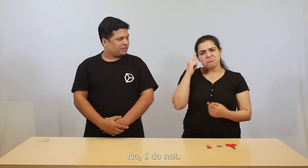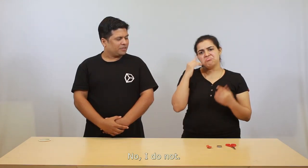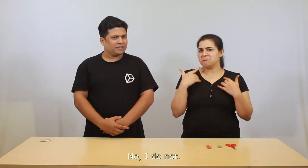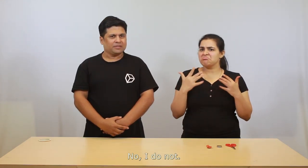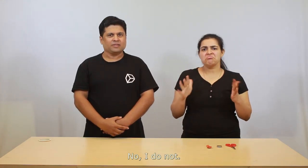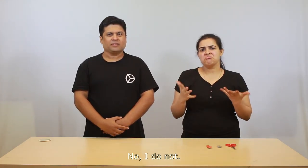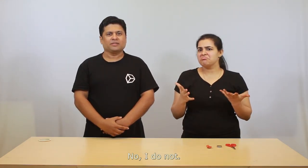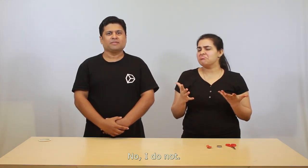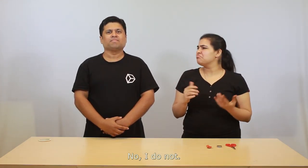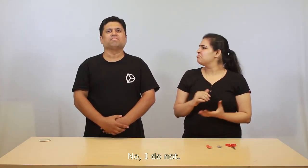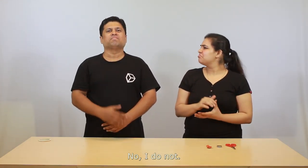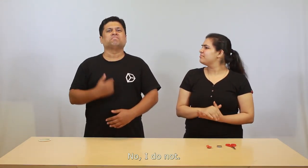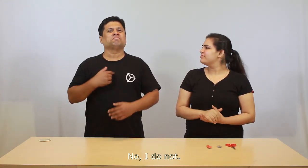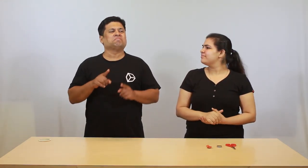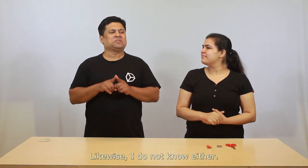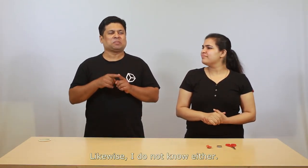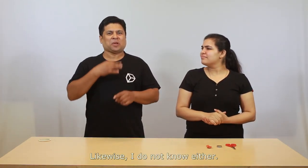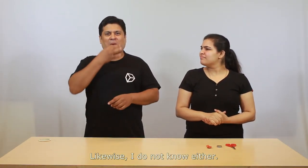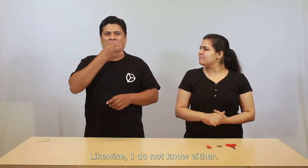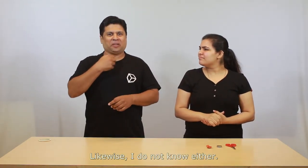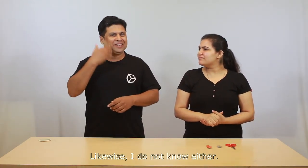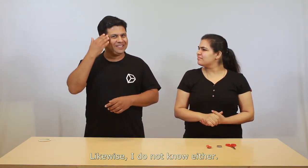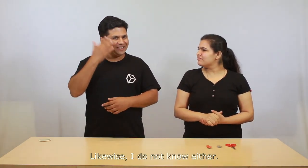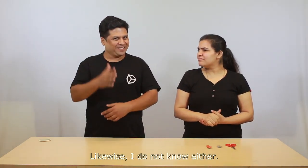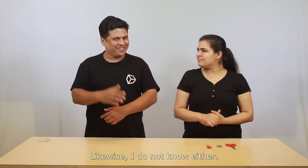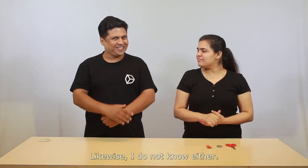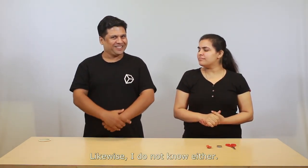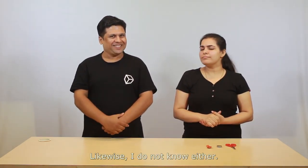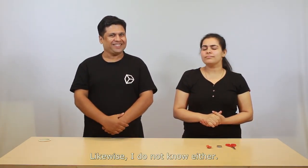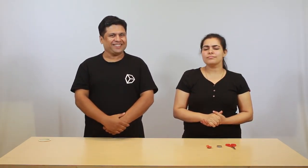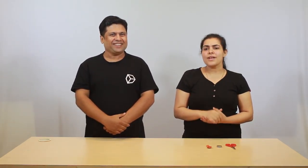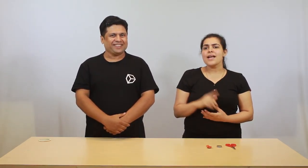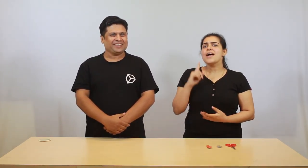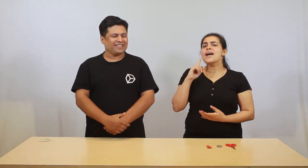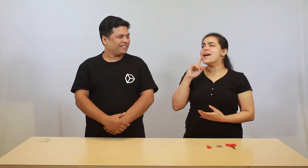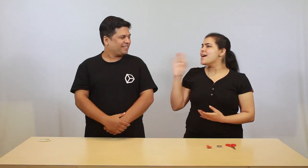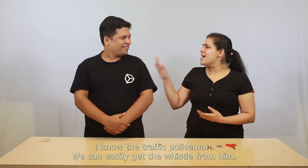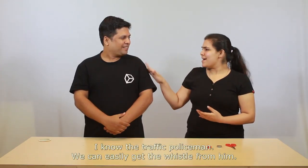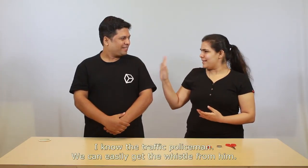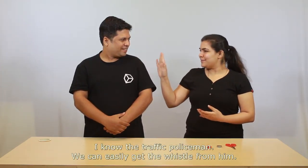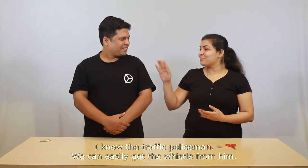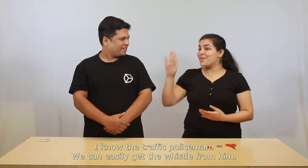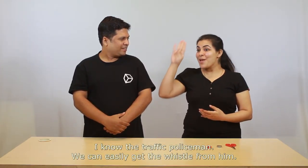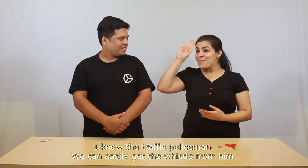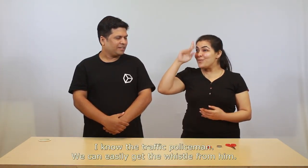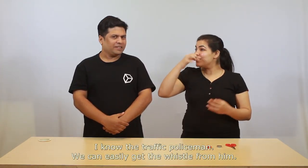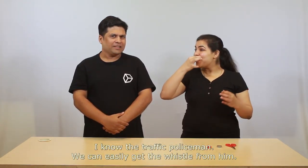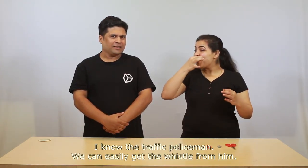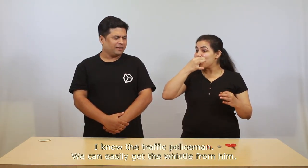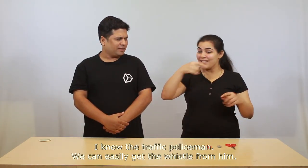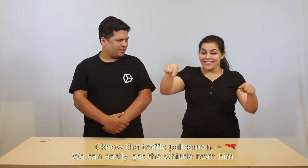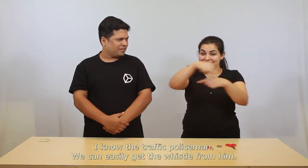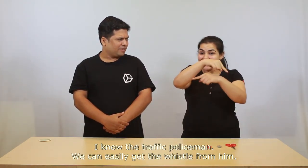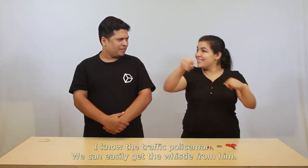No, I do not Likewise, I do not know either I know the traffic policeman We can